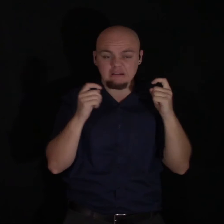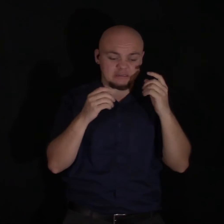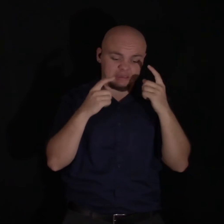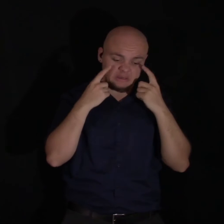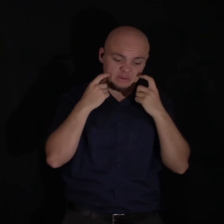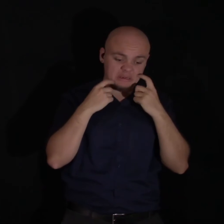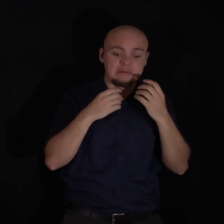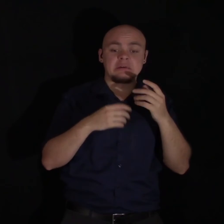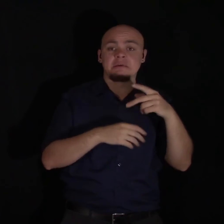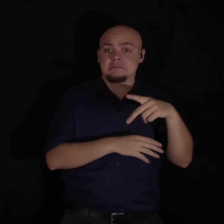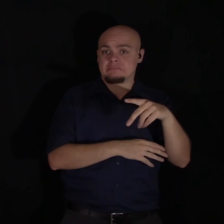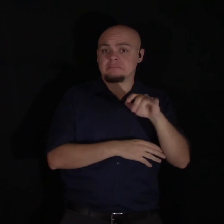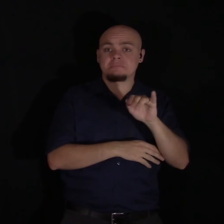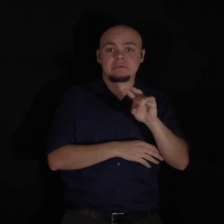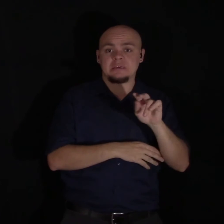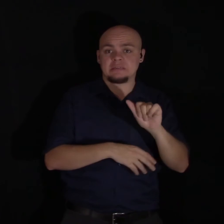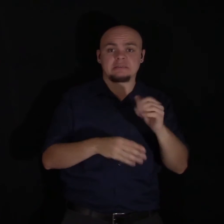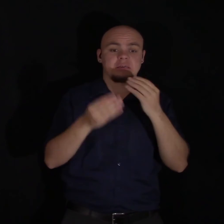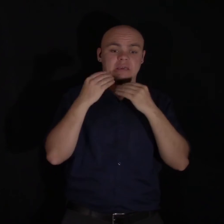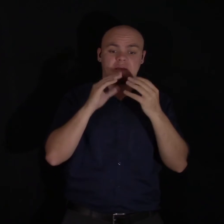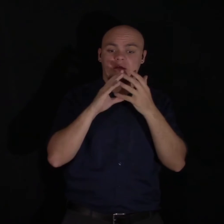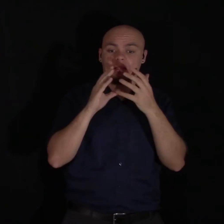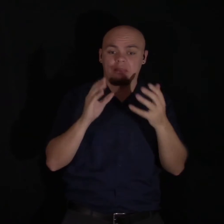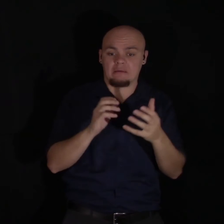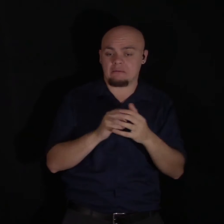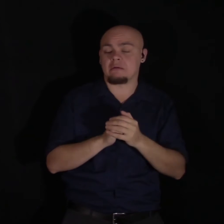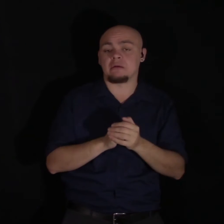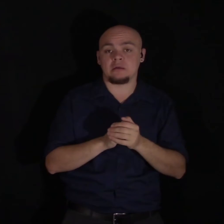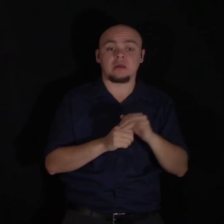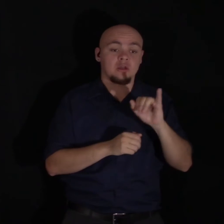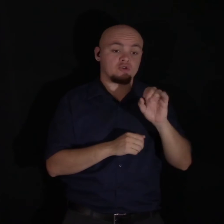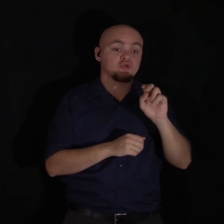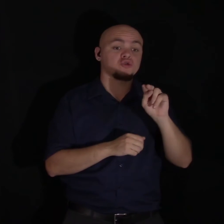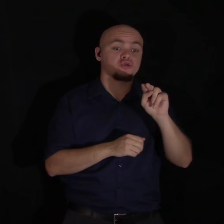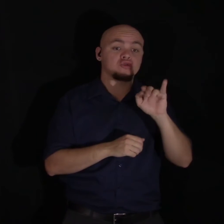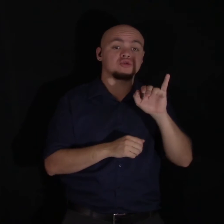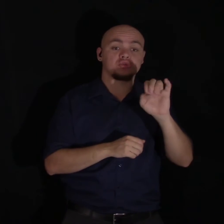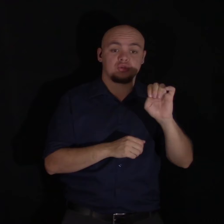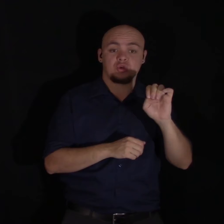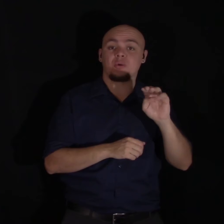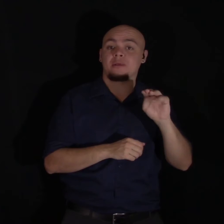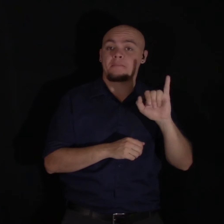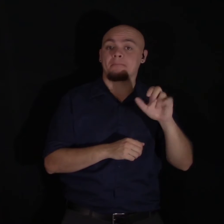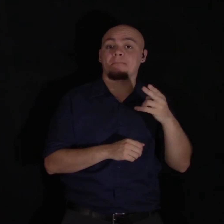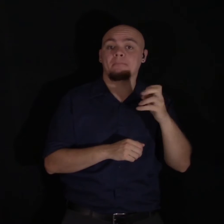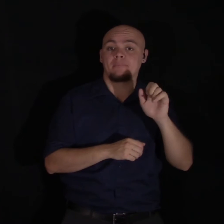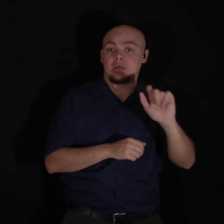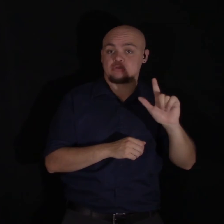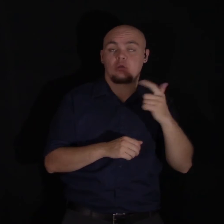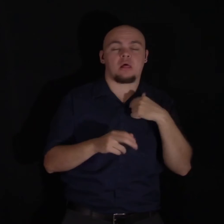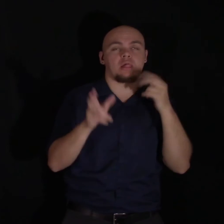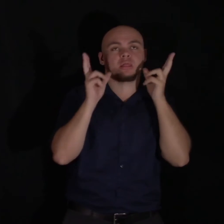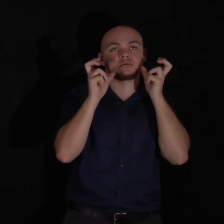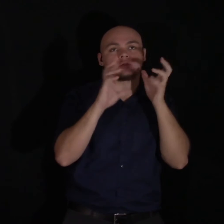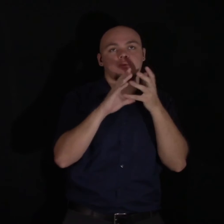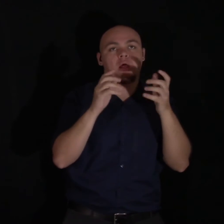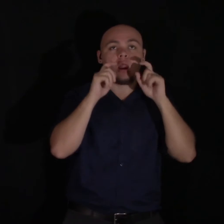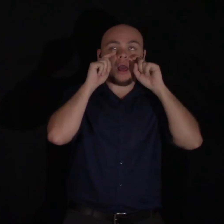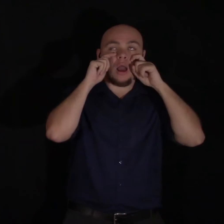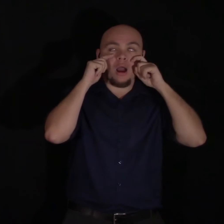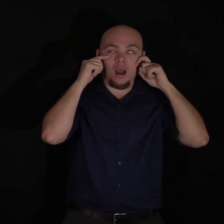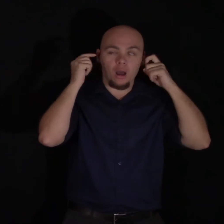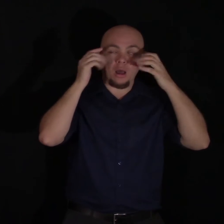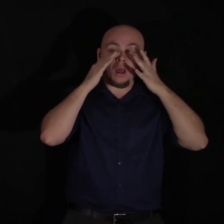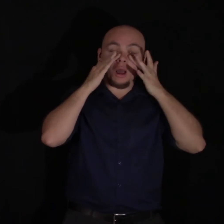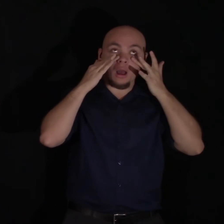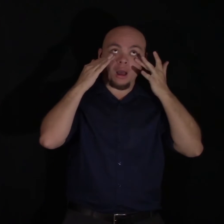lot of pizza, listened to a lot of Joni Mitchell. And then, when I couldn't rub my eyes anymore without